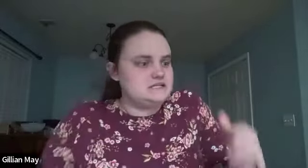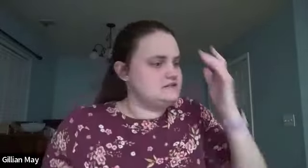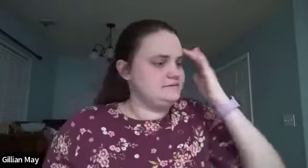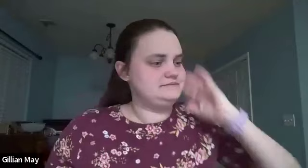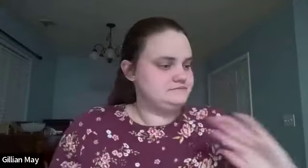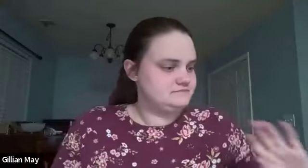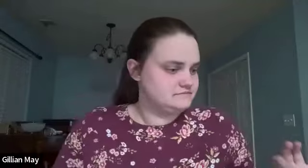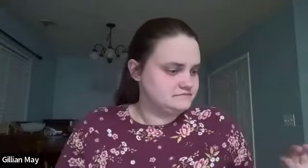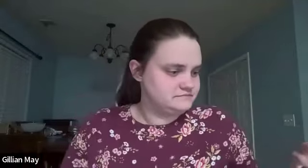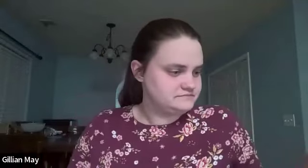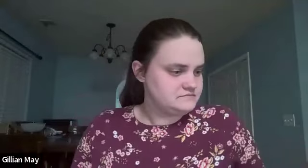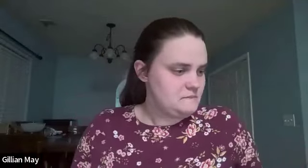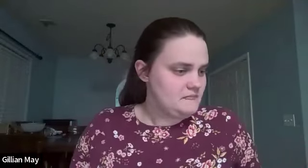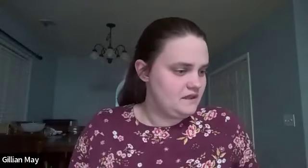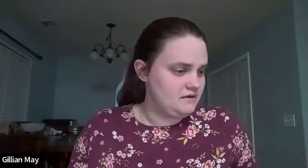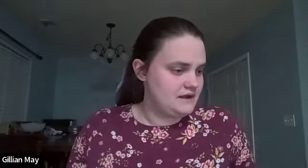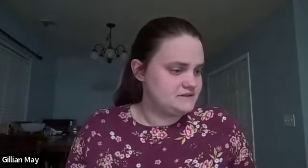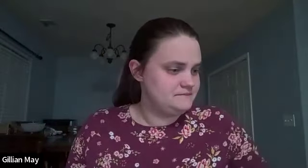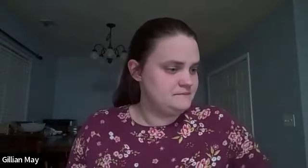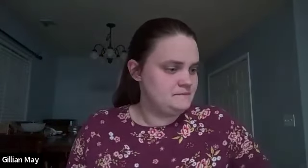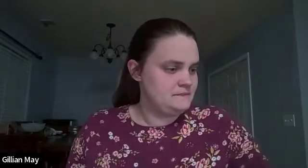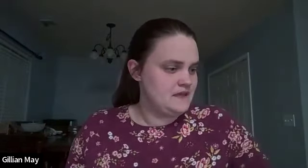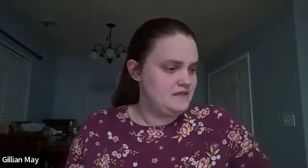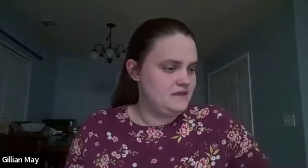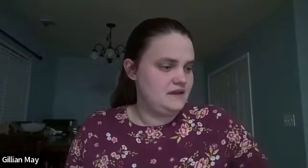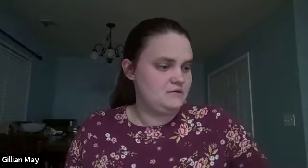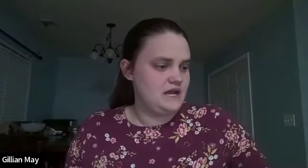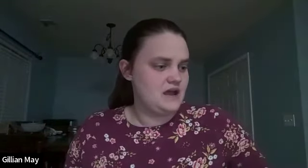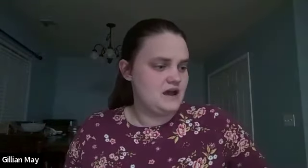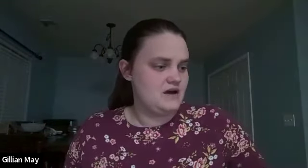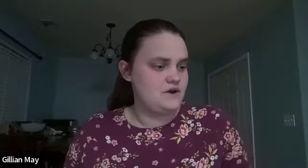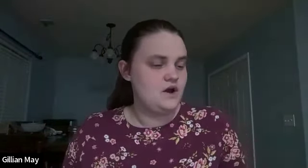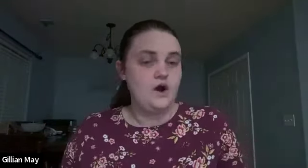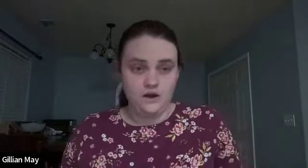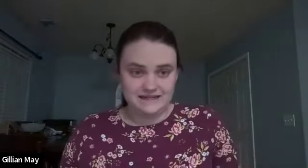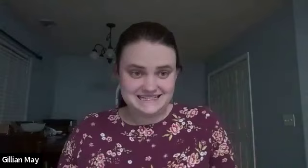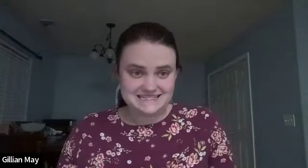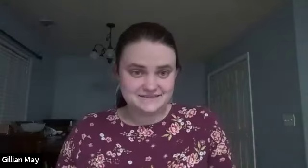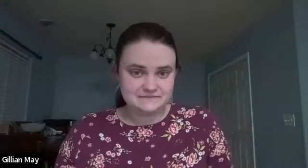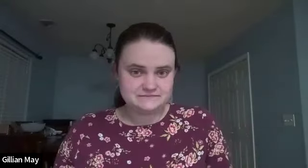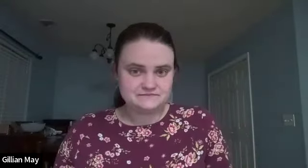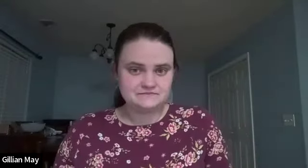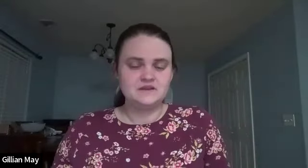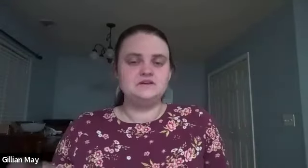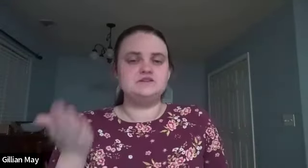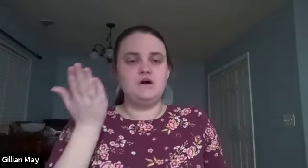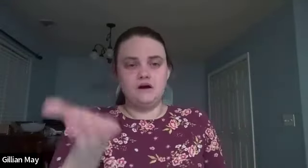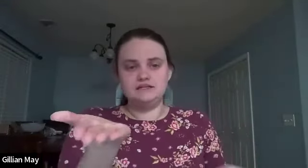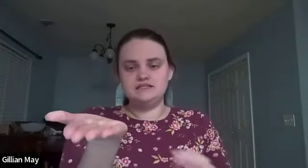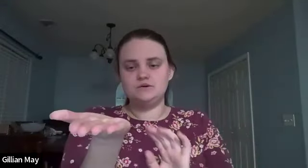nervous. All right. Then we have honest. So honest is going to